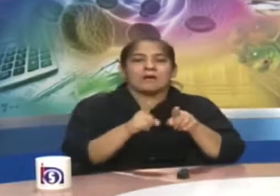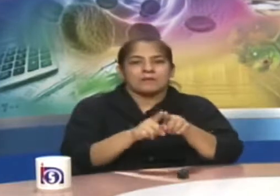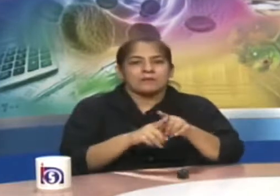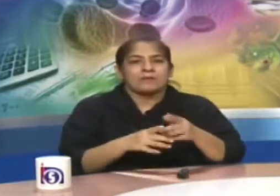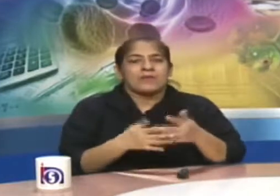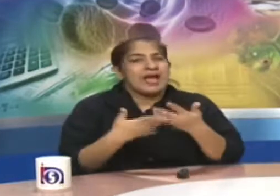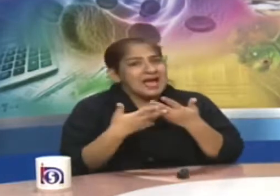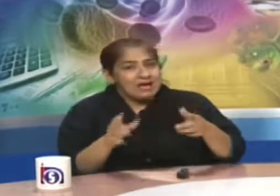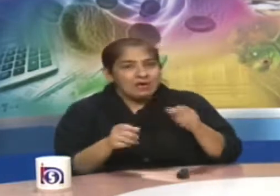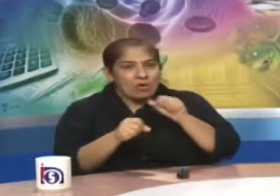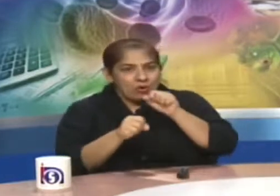The fourth